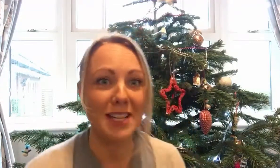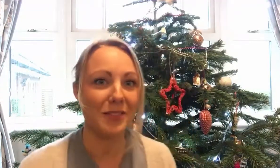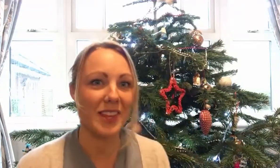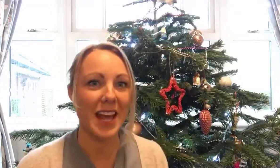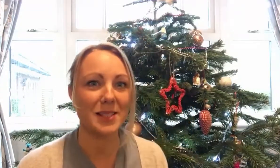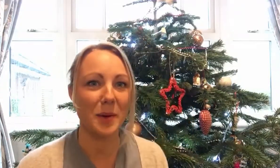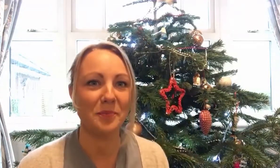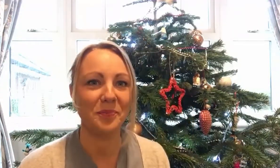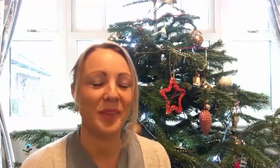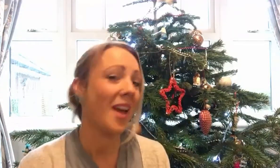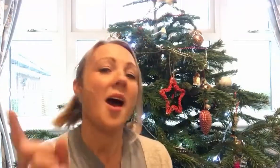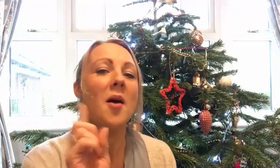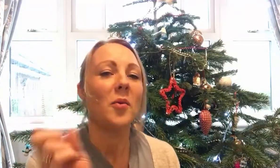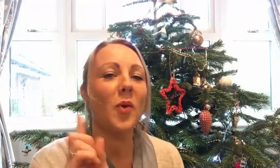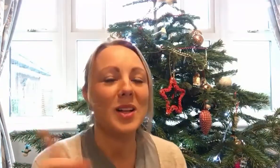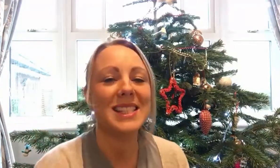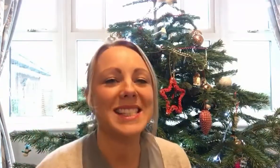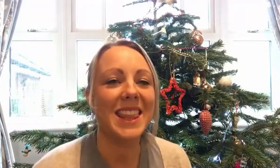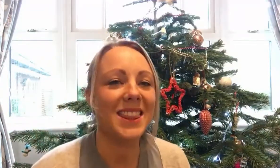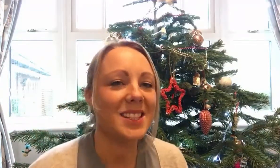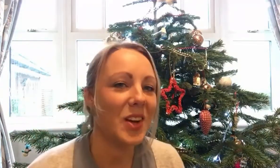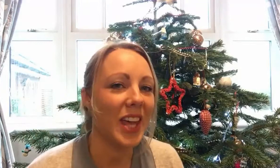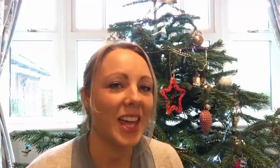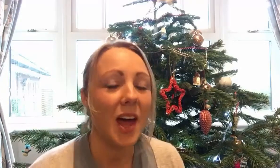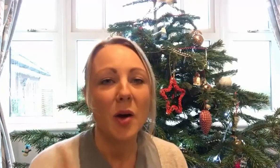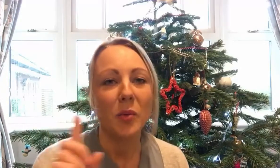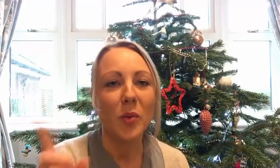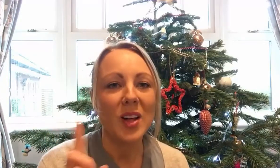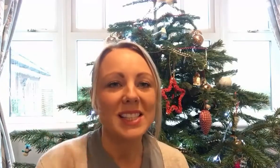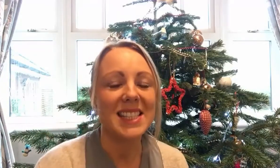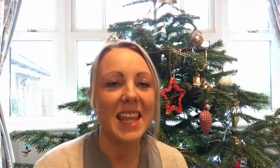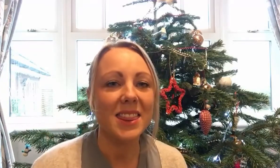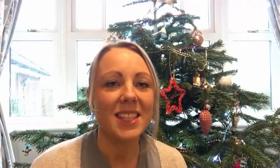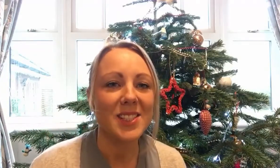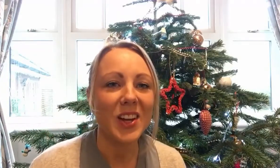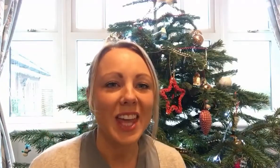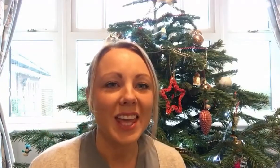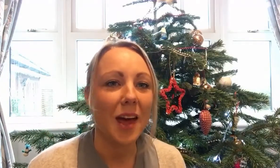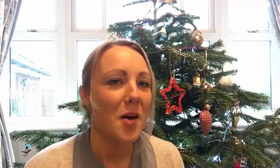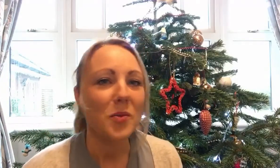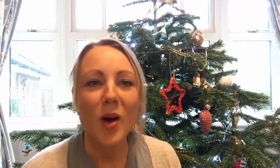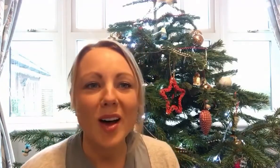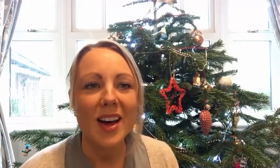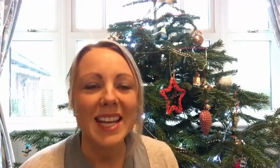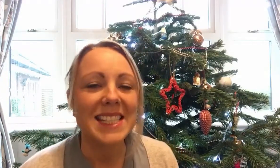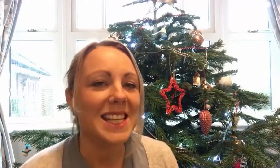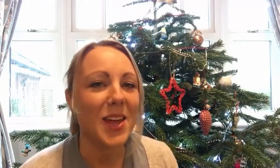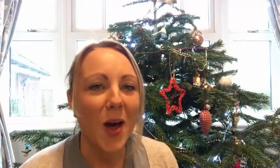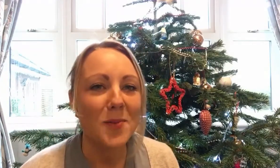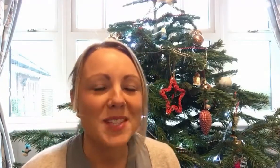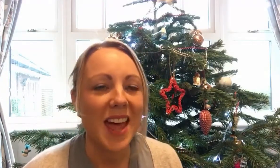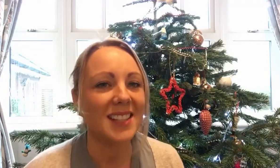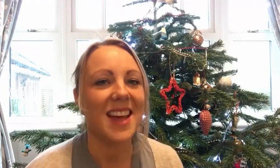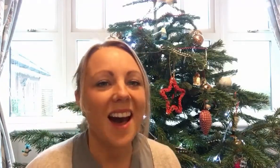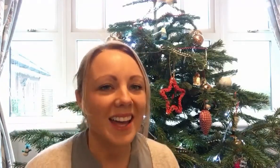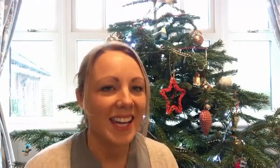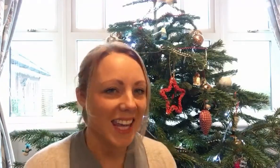for the next one? What's in the stocking? What's in the stocking? What is the object hiding in